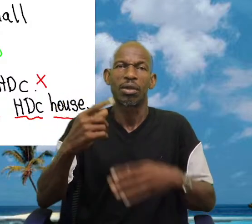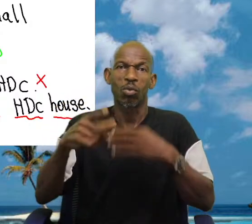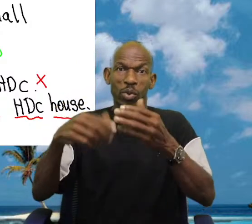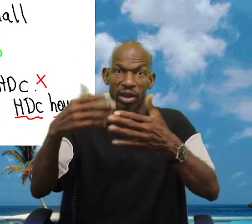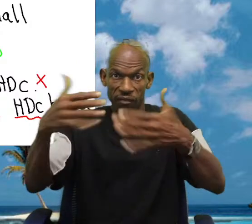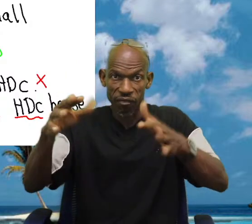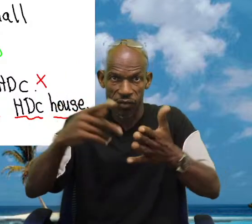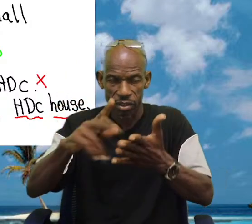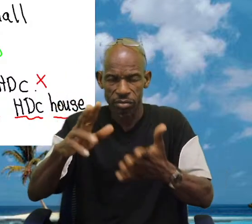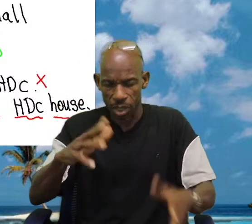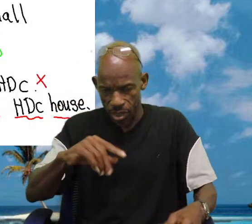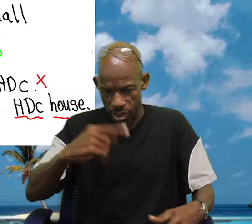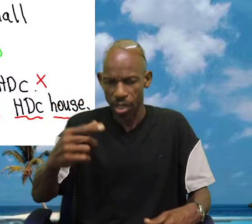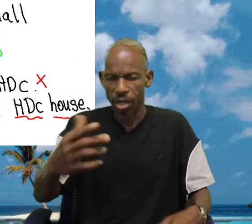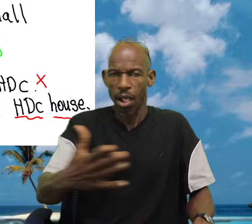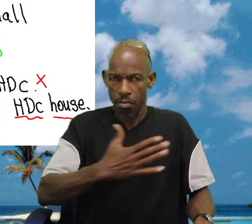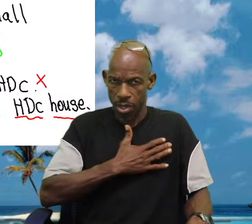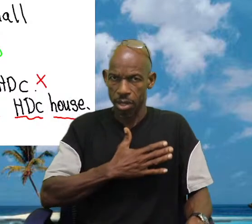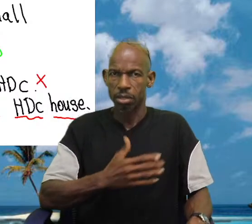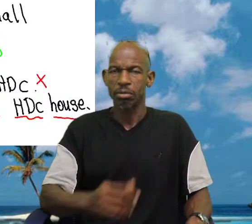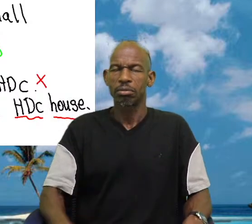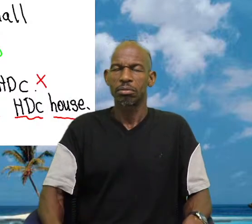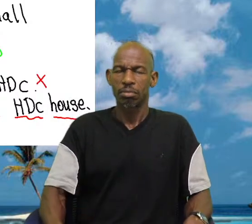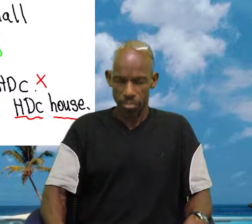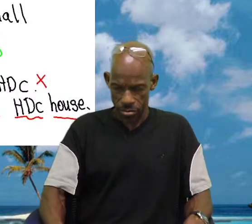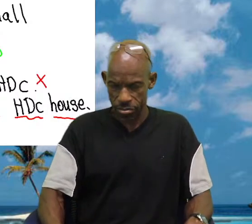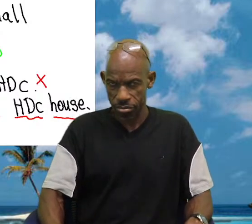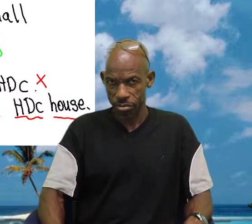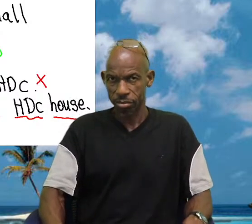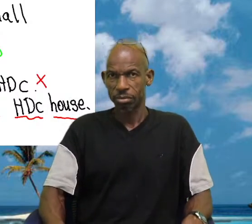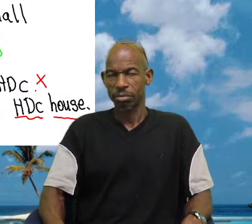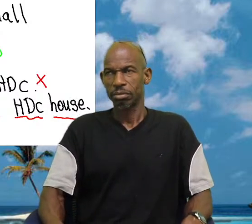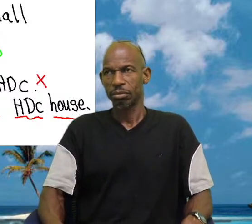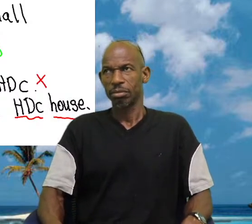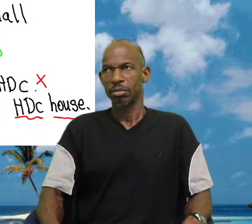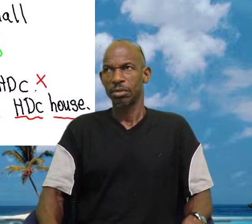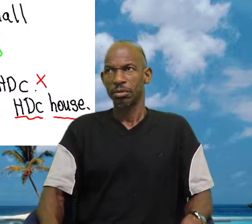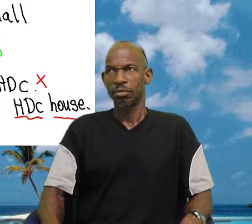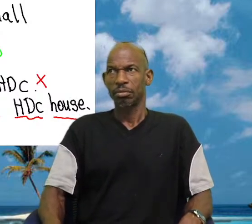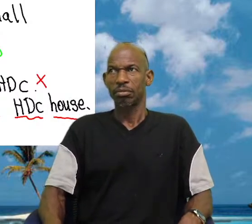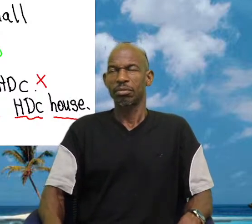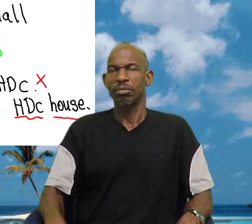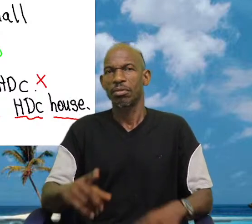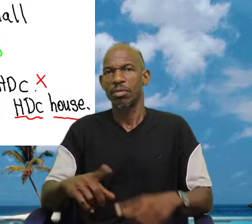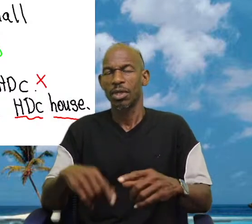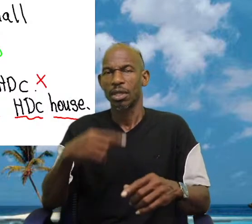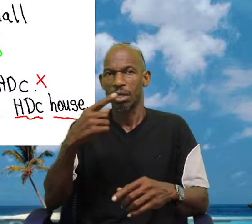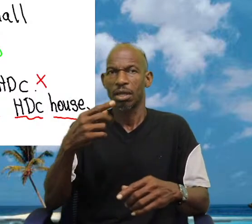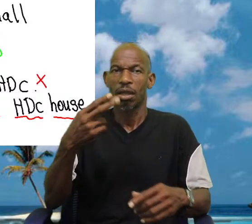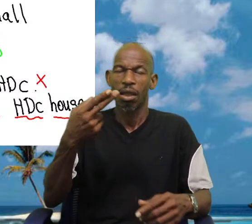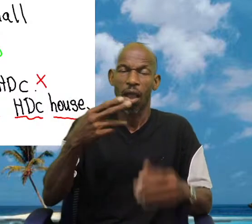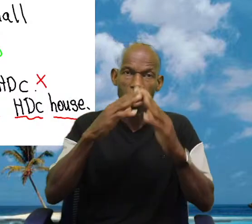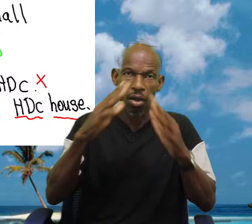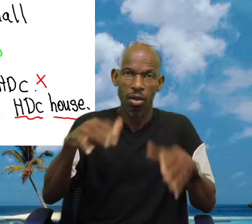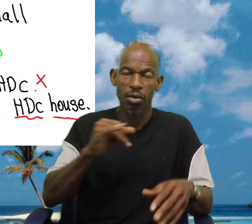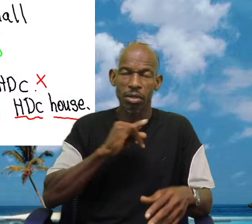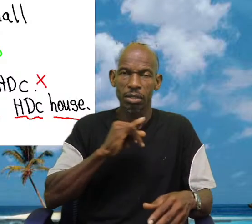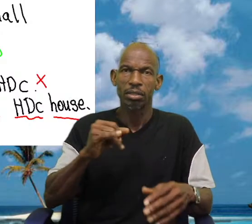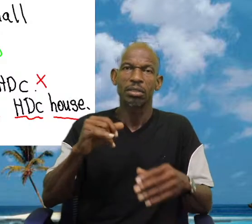becomes mine. All right? So you cannot say the house is HDC in that sentence.